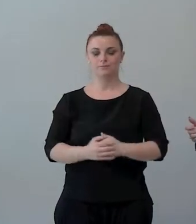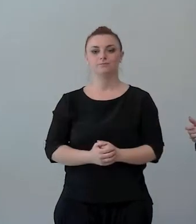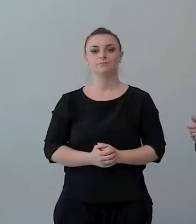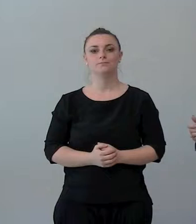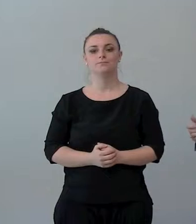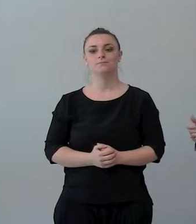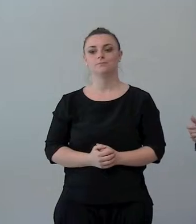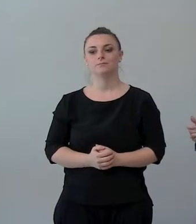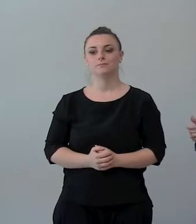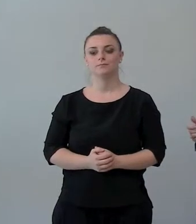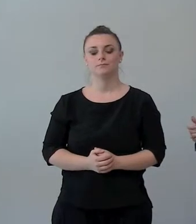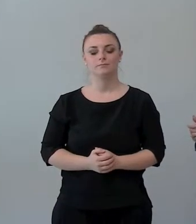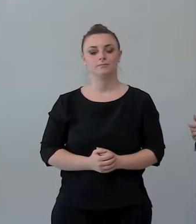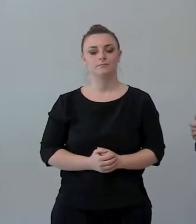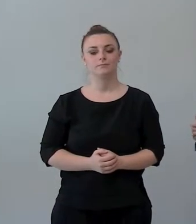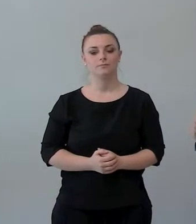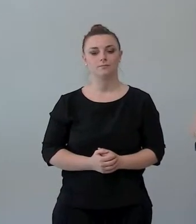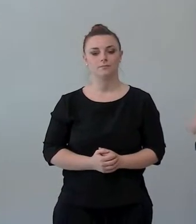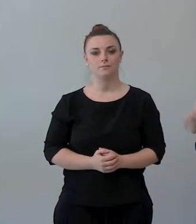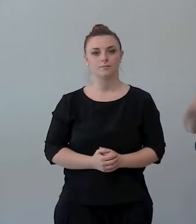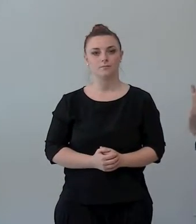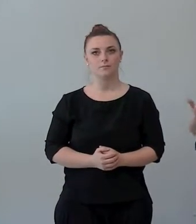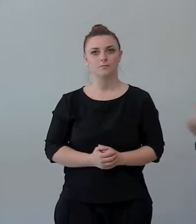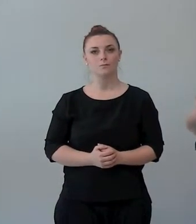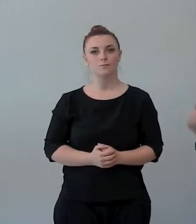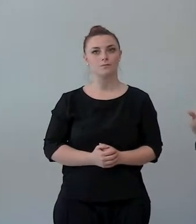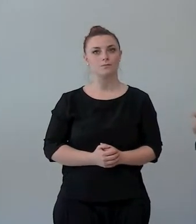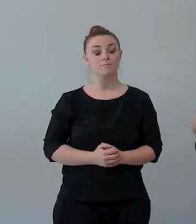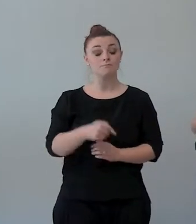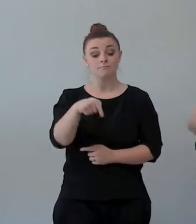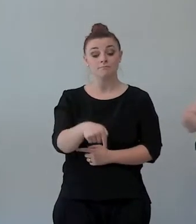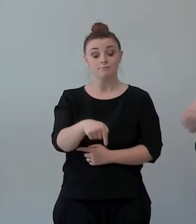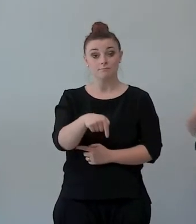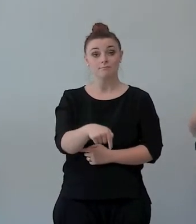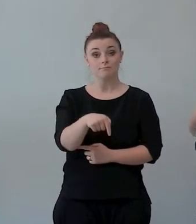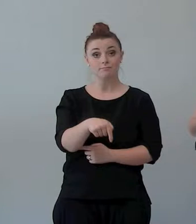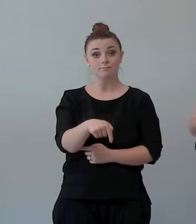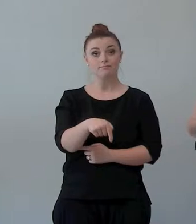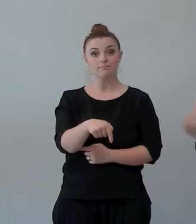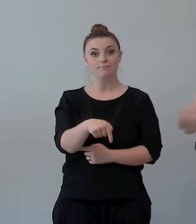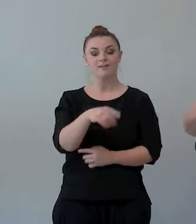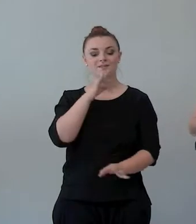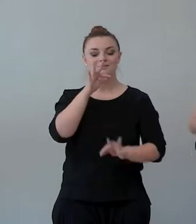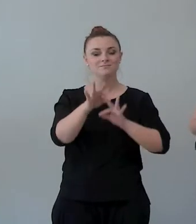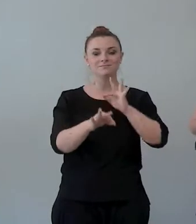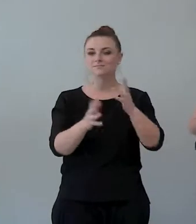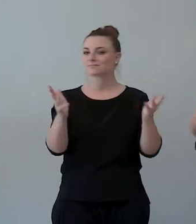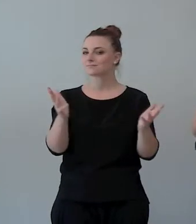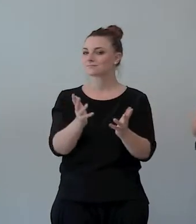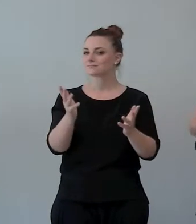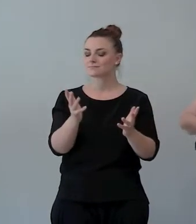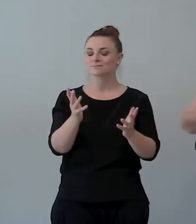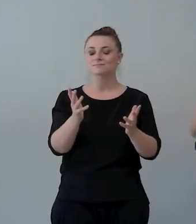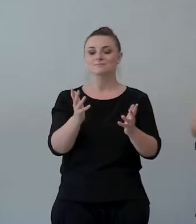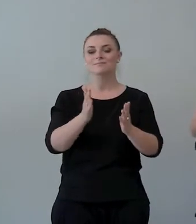in this verse is the house of the Lord, the temple in Jerusalem. Oggigiorno, questo vuol dire la chiesa di